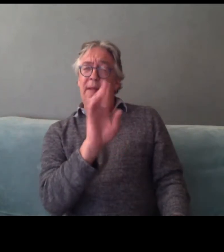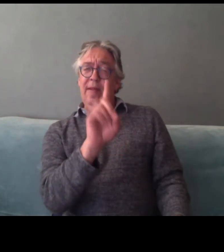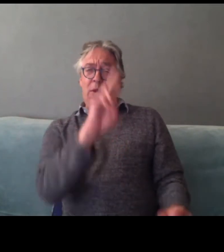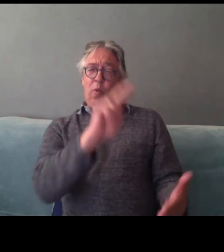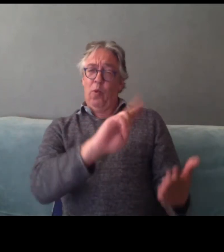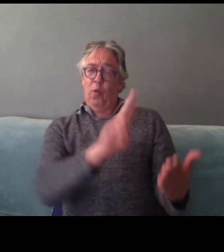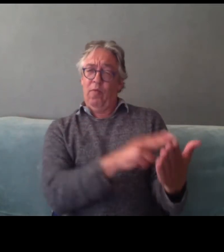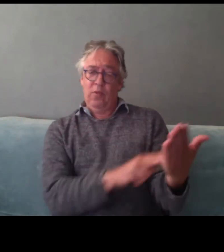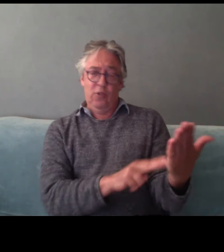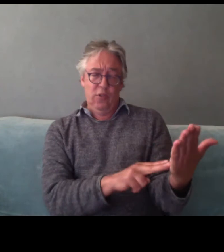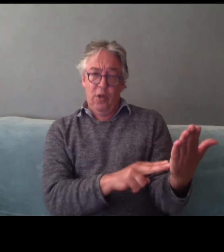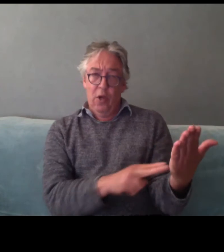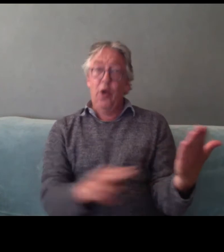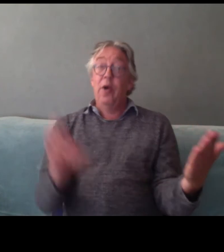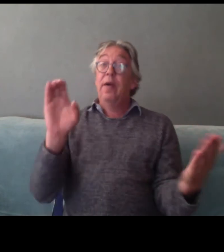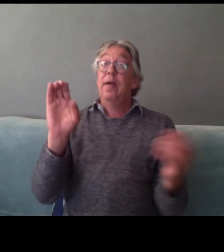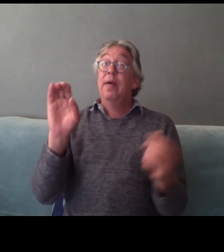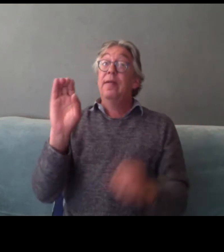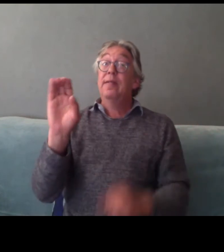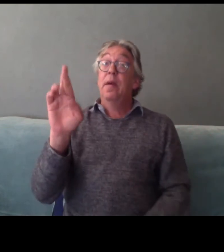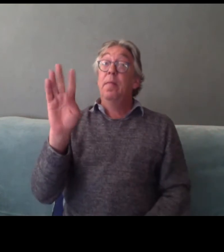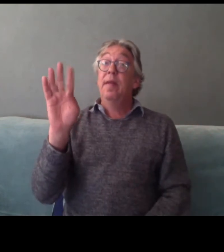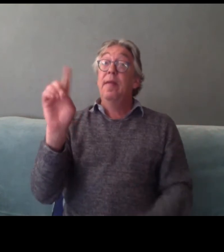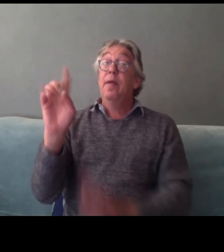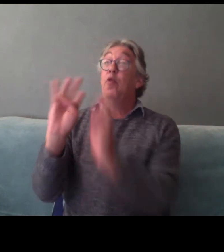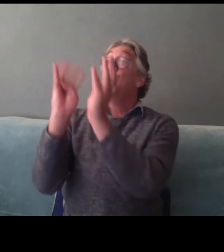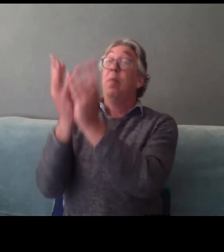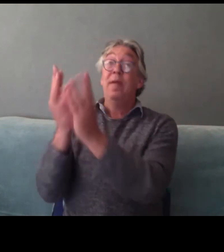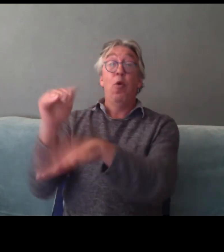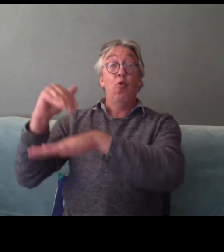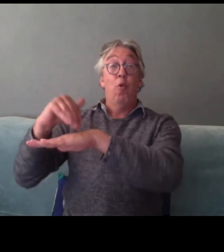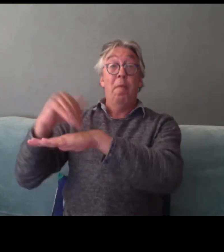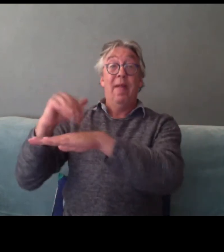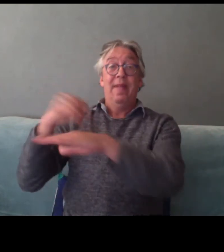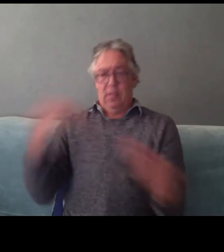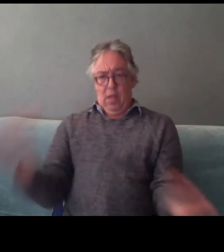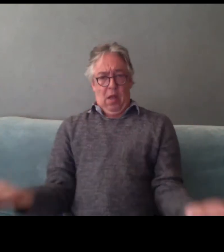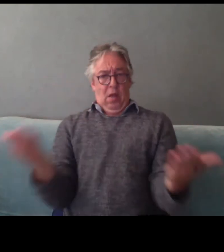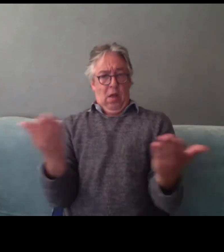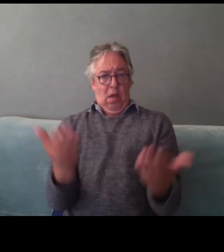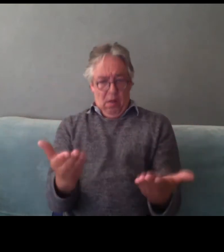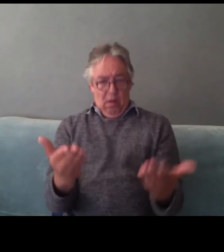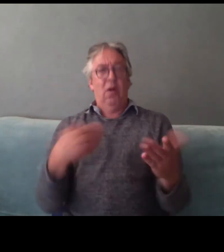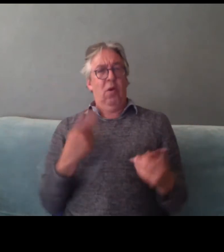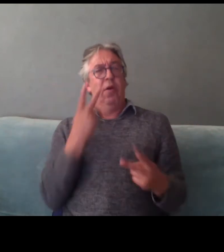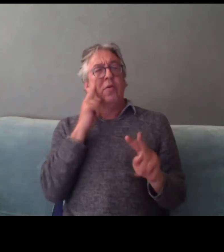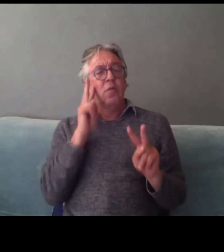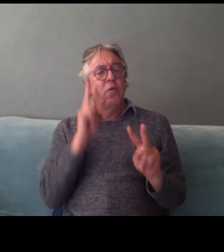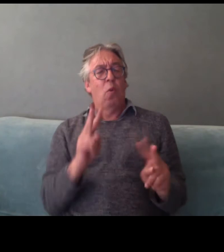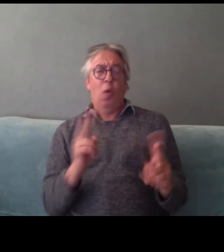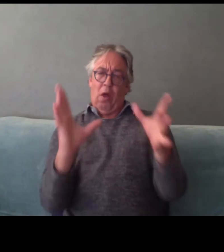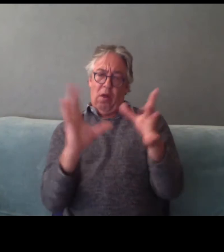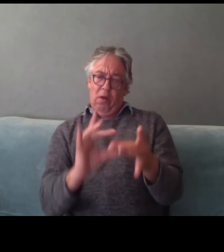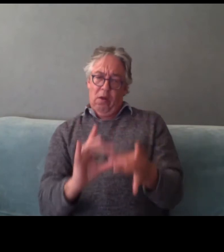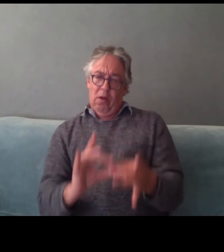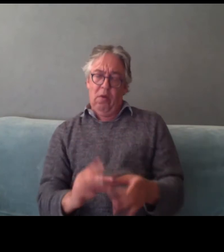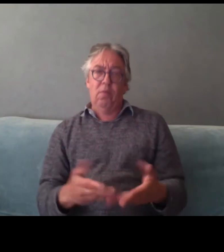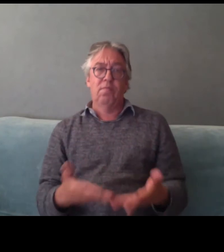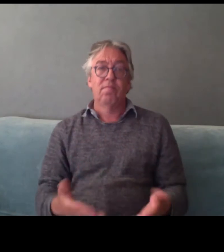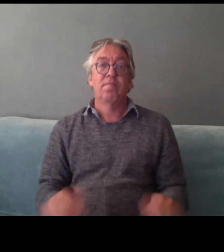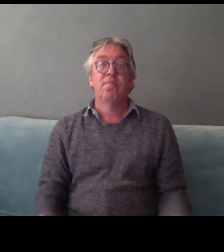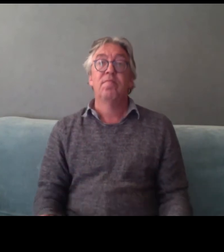looking at that. Okay. So as Catalina has said, these assessments of disability status are